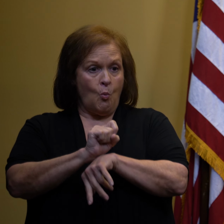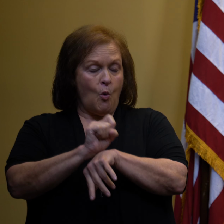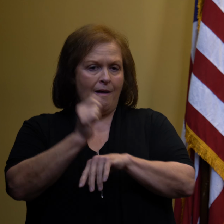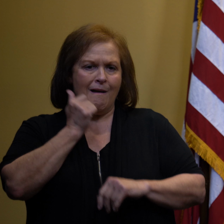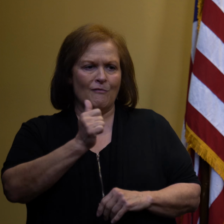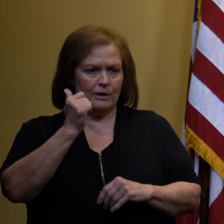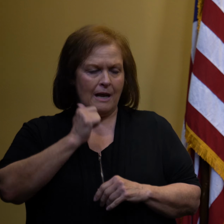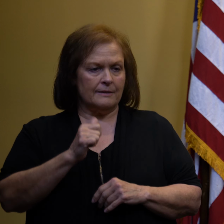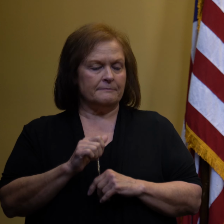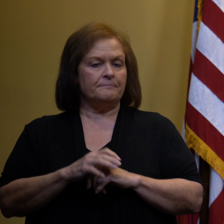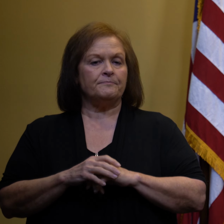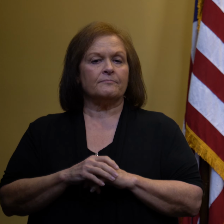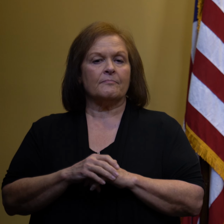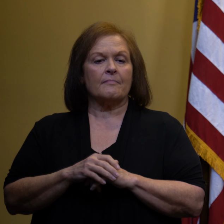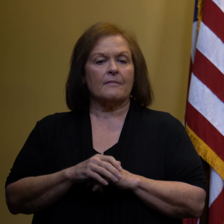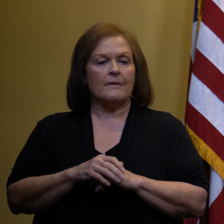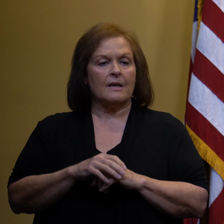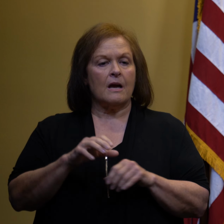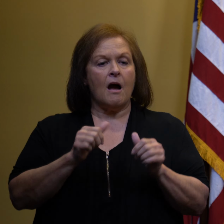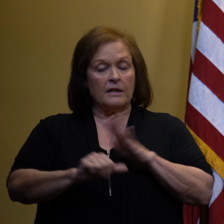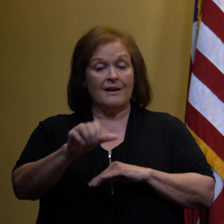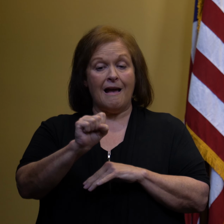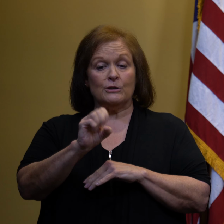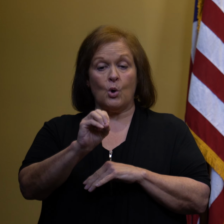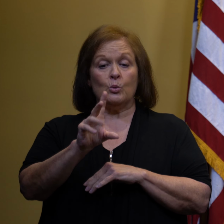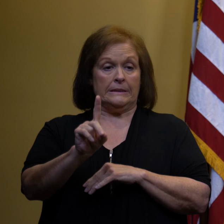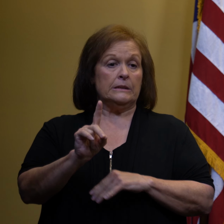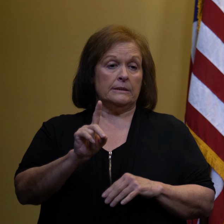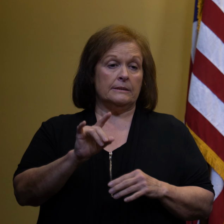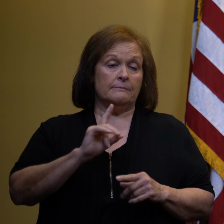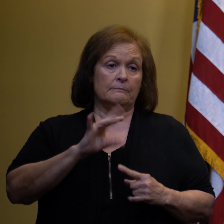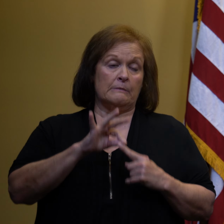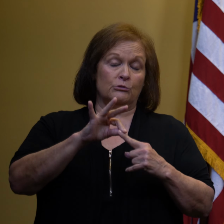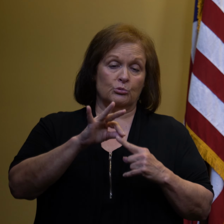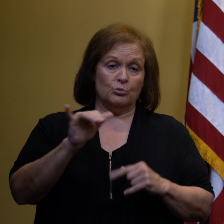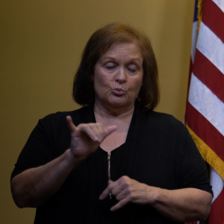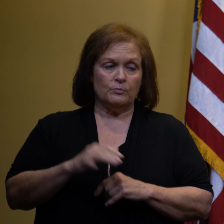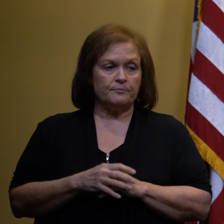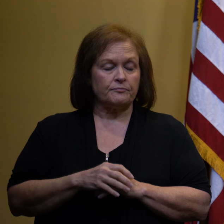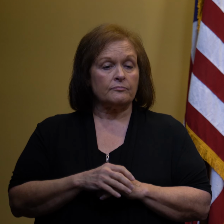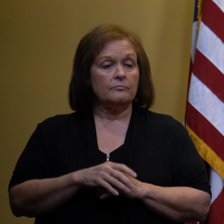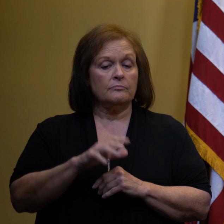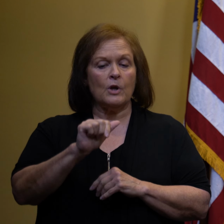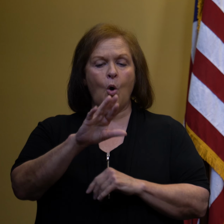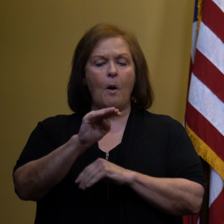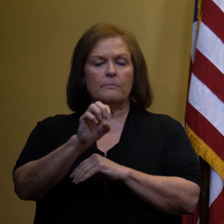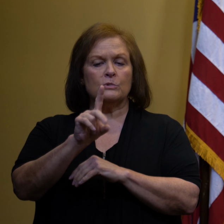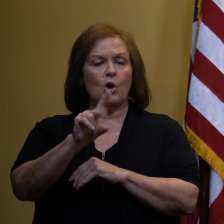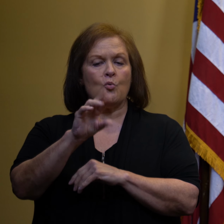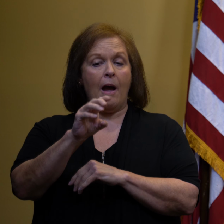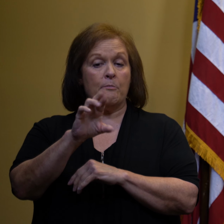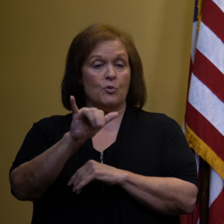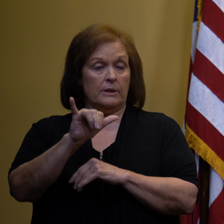day, and particularly under the SOD. Armed robberies continues to see down